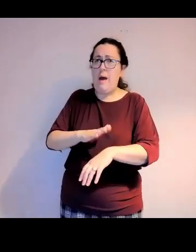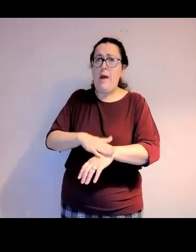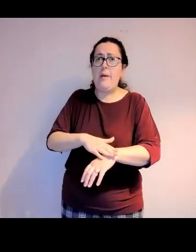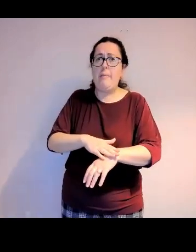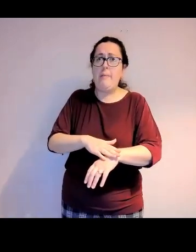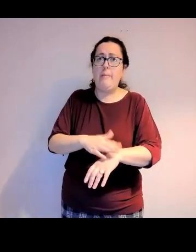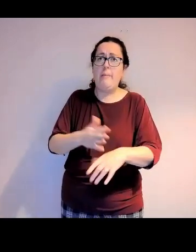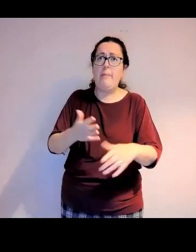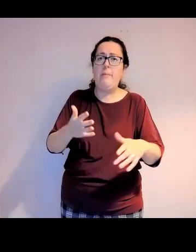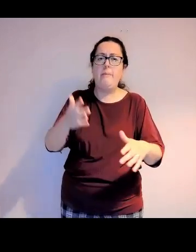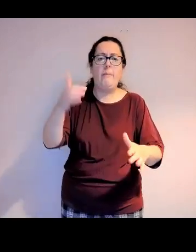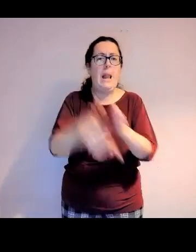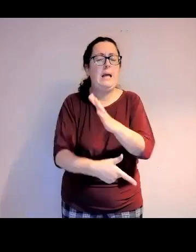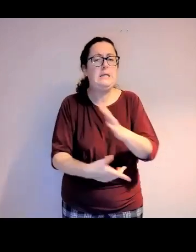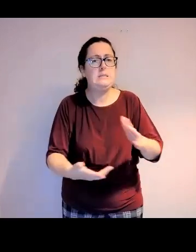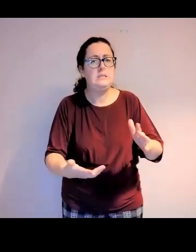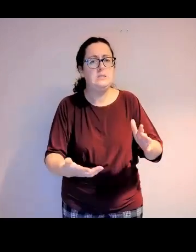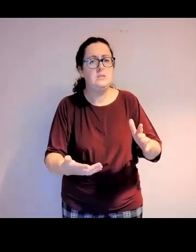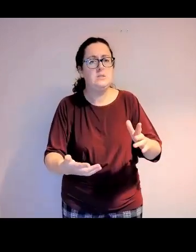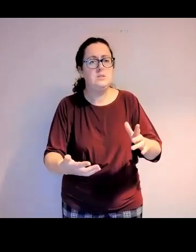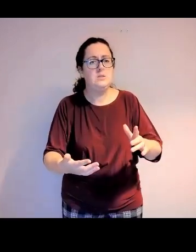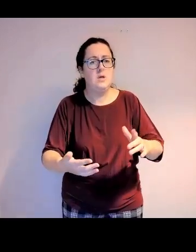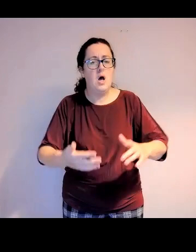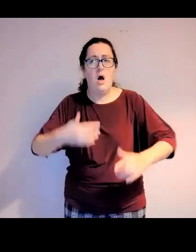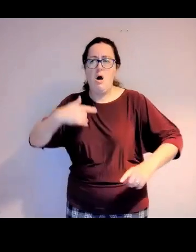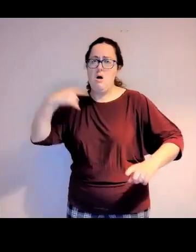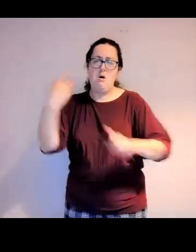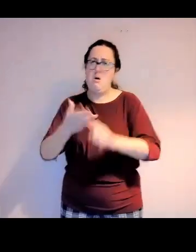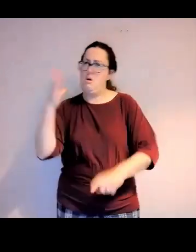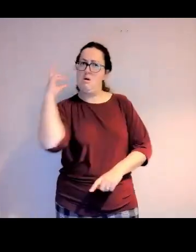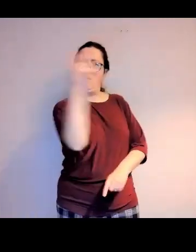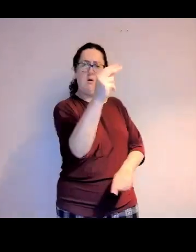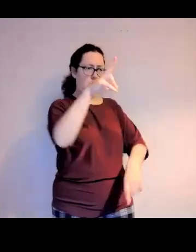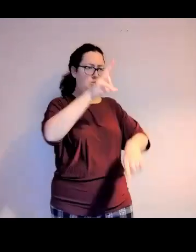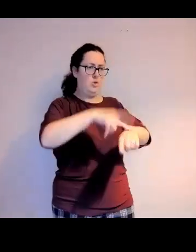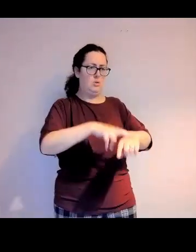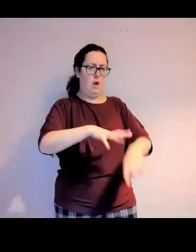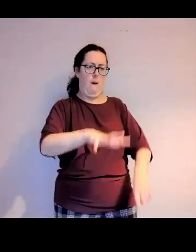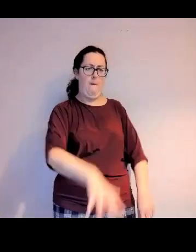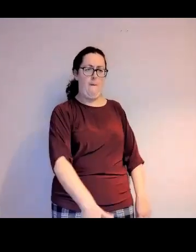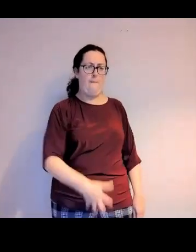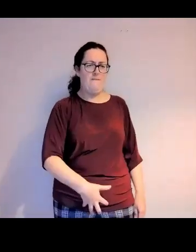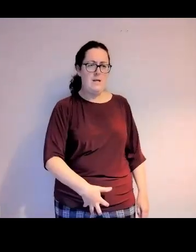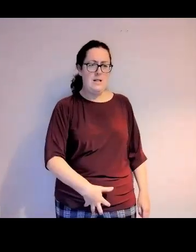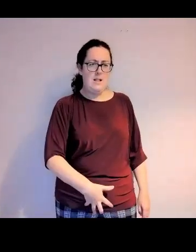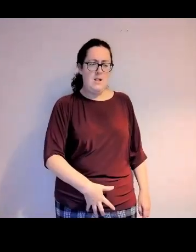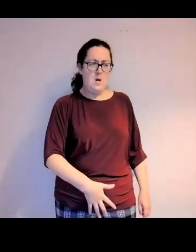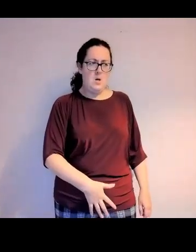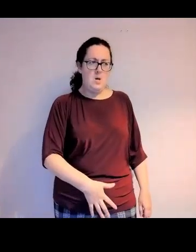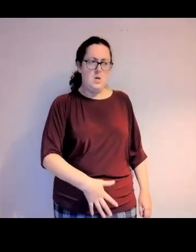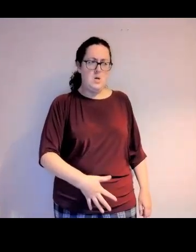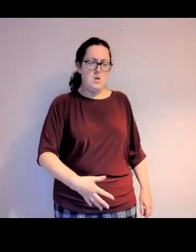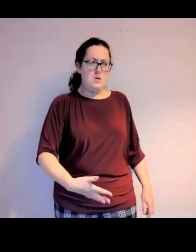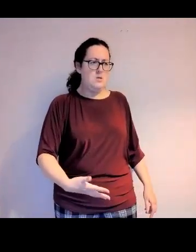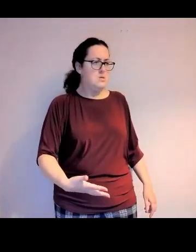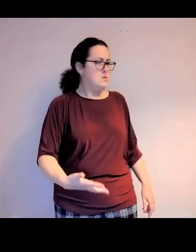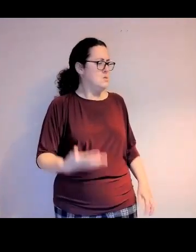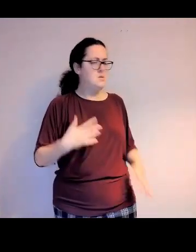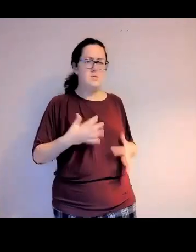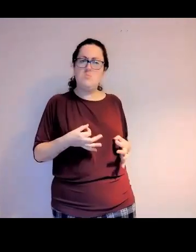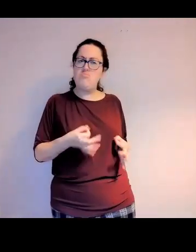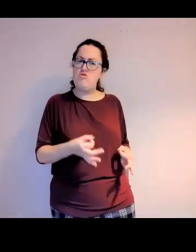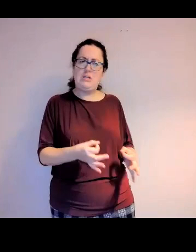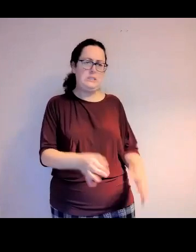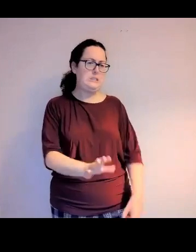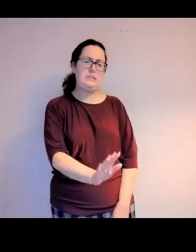late? I must hurry to the doctor, Copperfield, and not